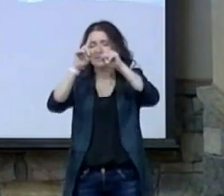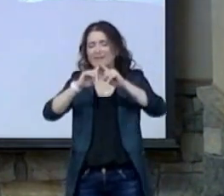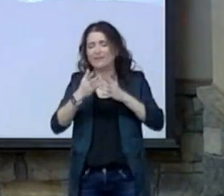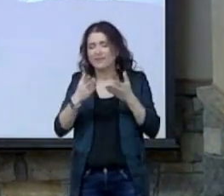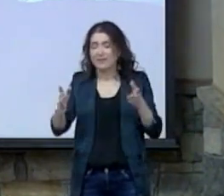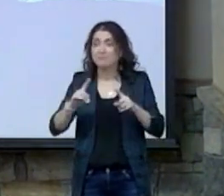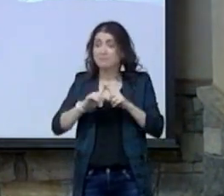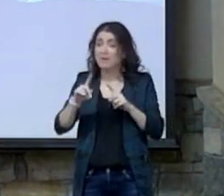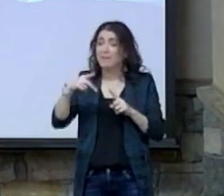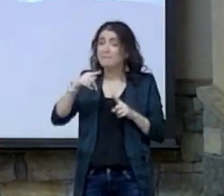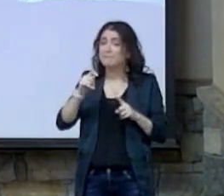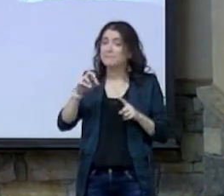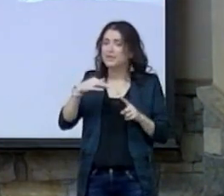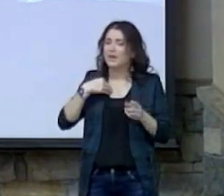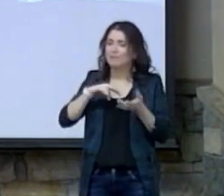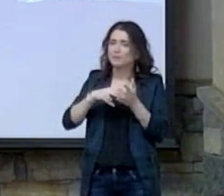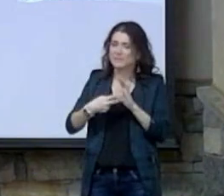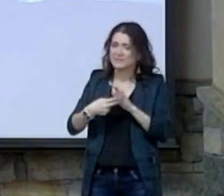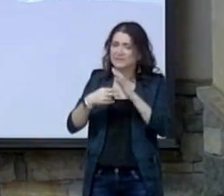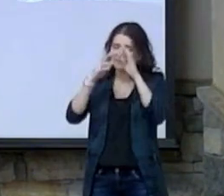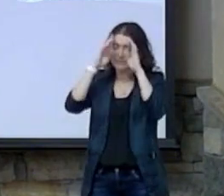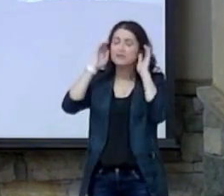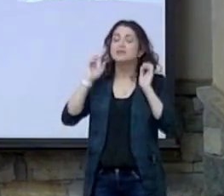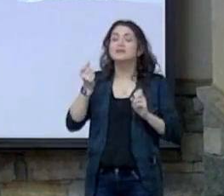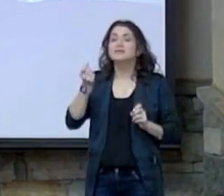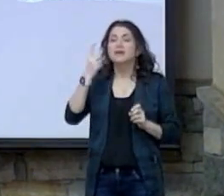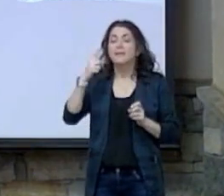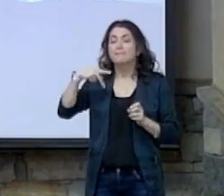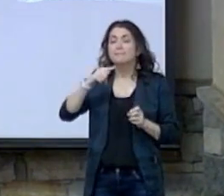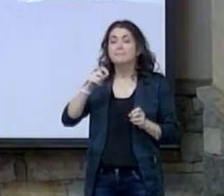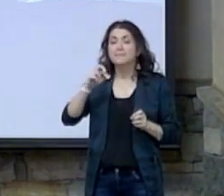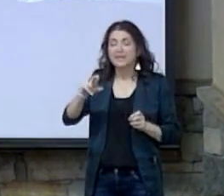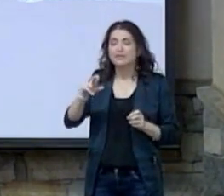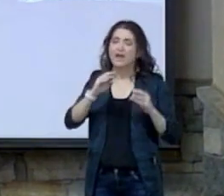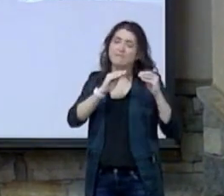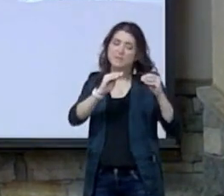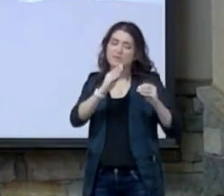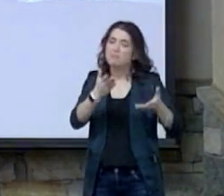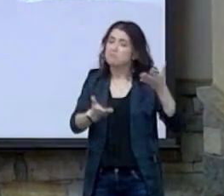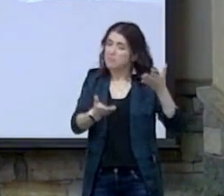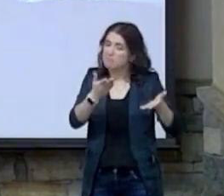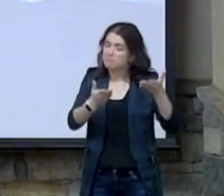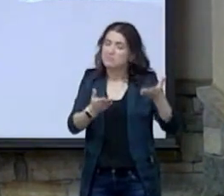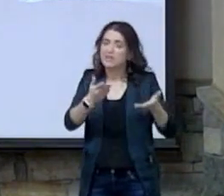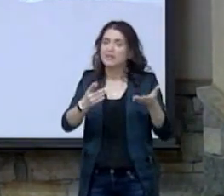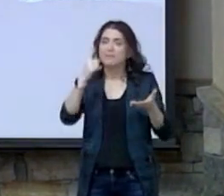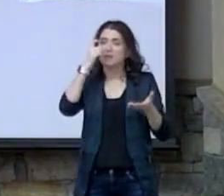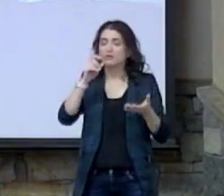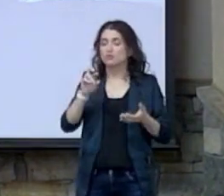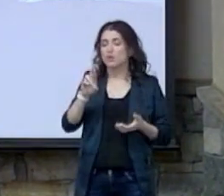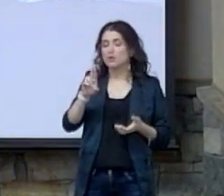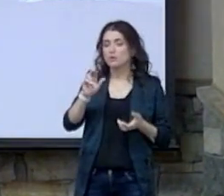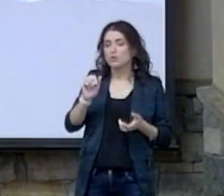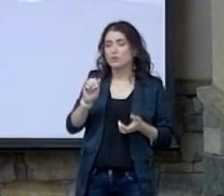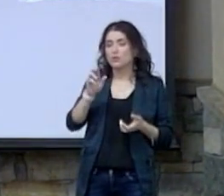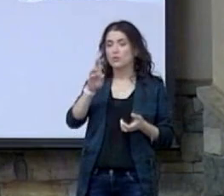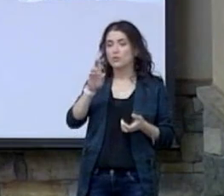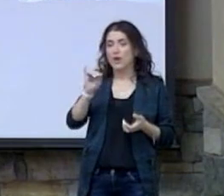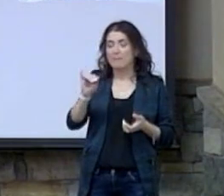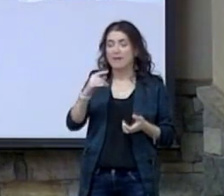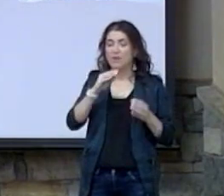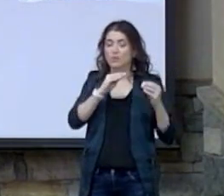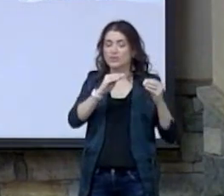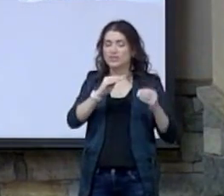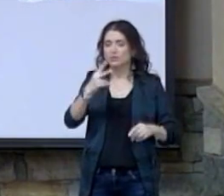Peter had a purpose in it. Because you see, Peter had been taught more than likely, because what rabbis would teach is this: 3